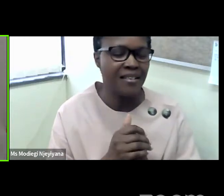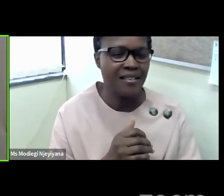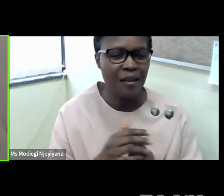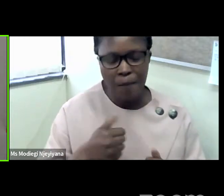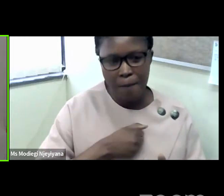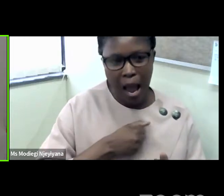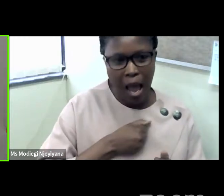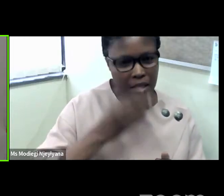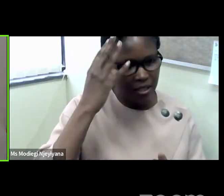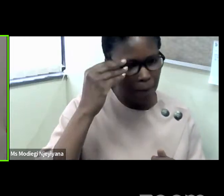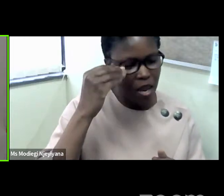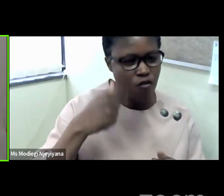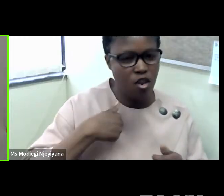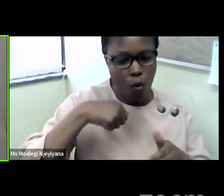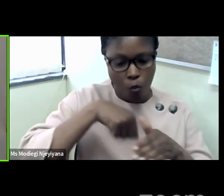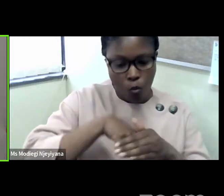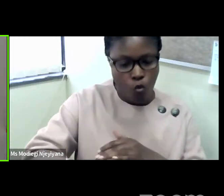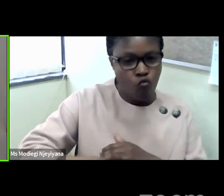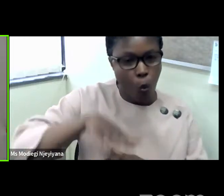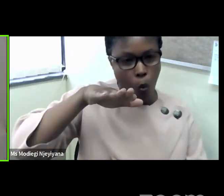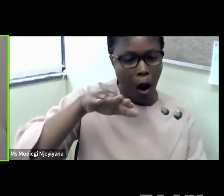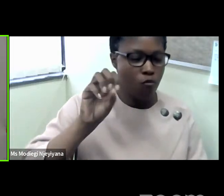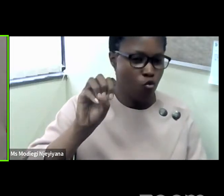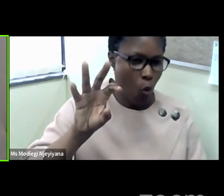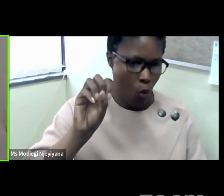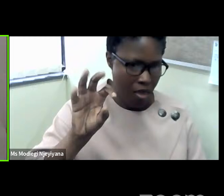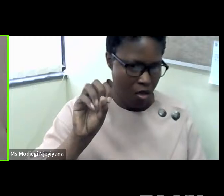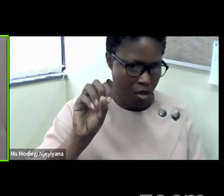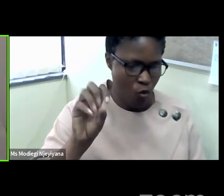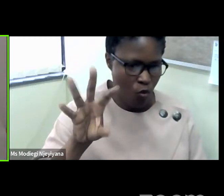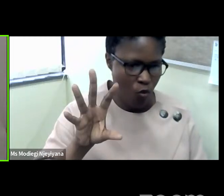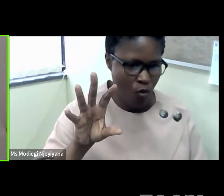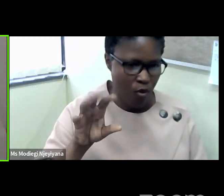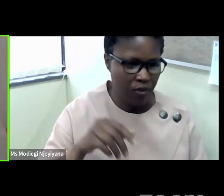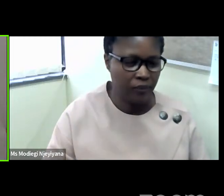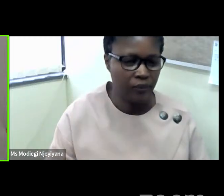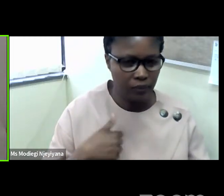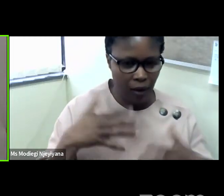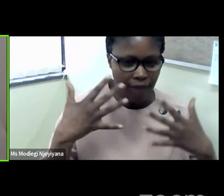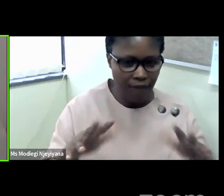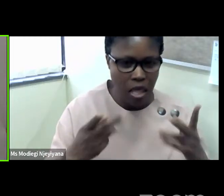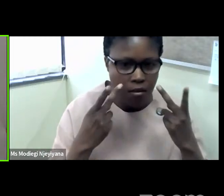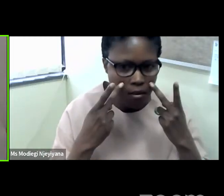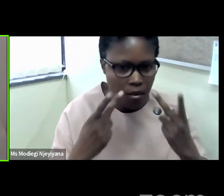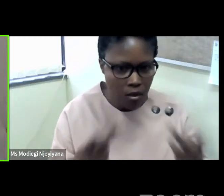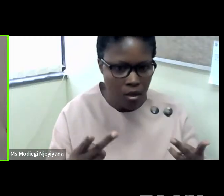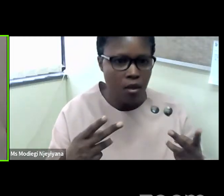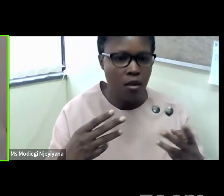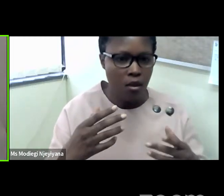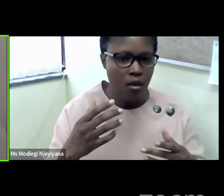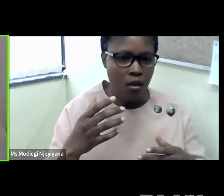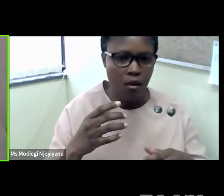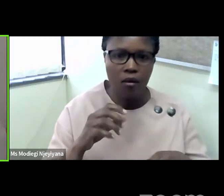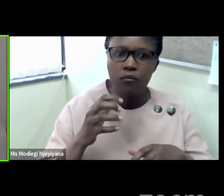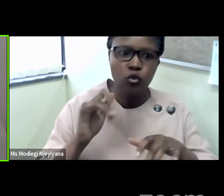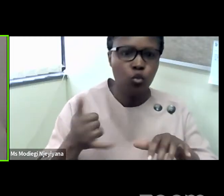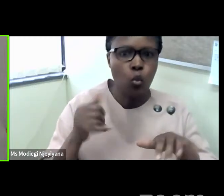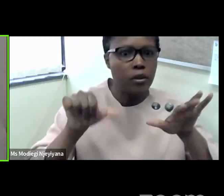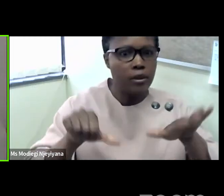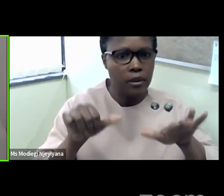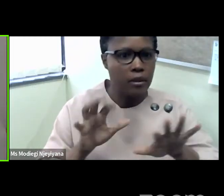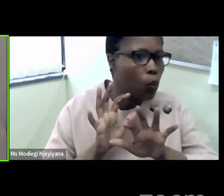I'm happy to touch a little bit on my poem about June 16. I grew up in Soweto, and